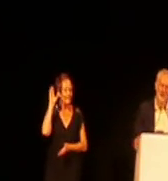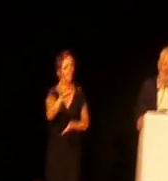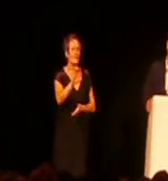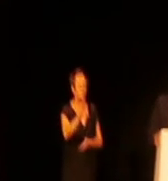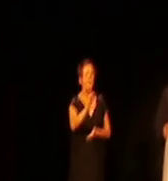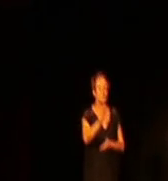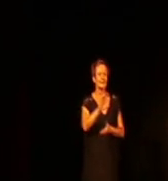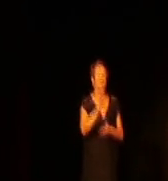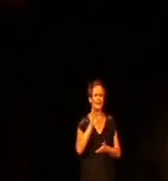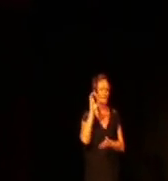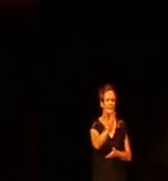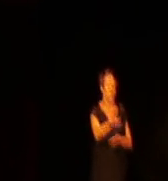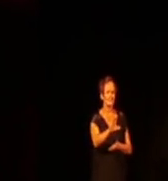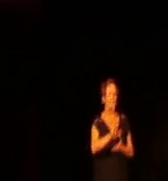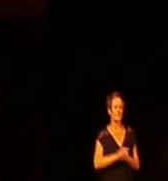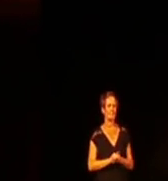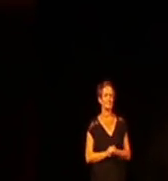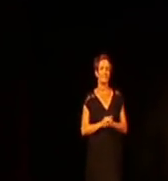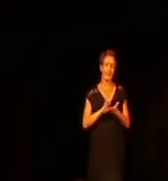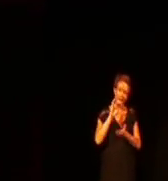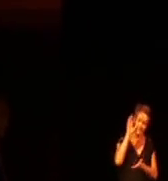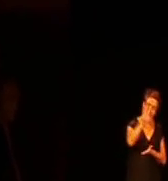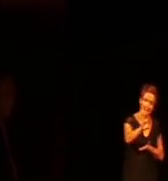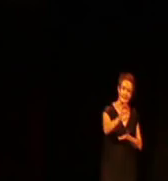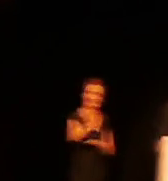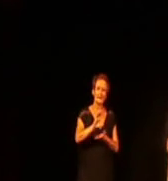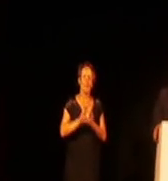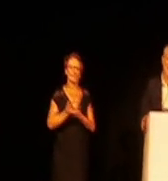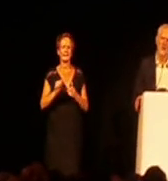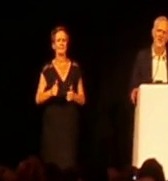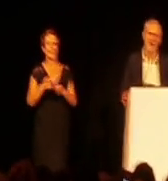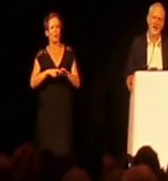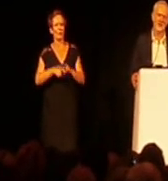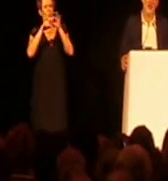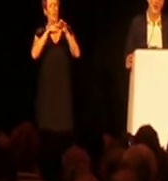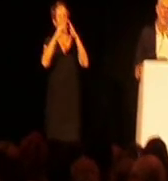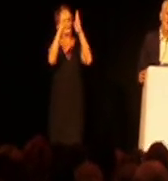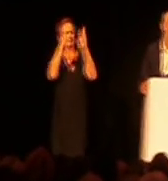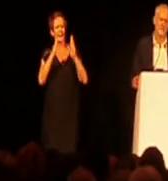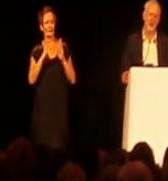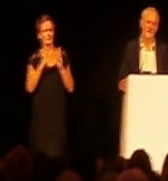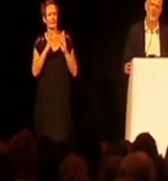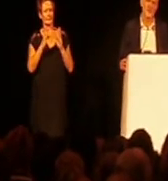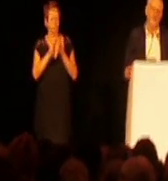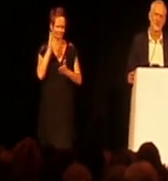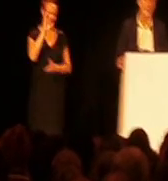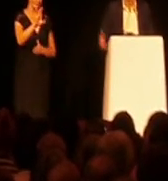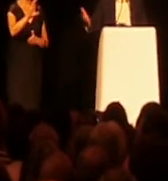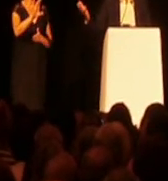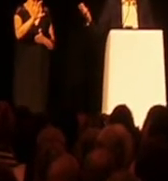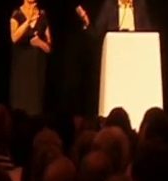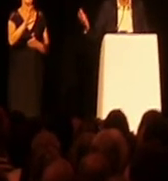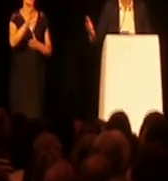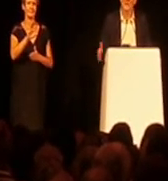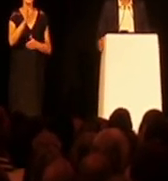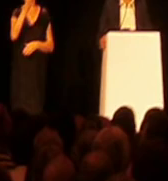rather than taking them away. Investing in good quality housing has an awful lot of benefits.